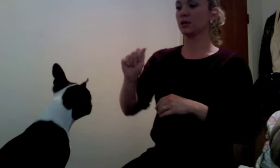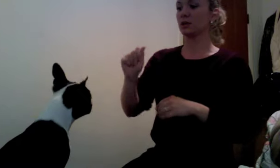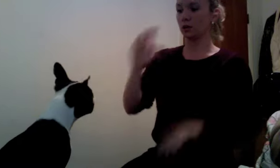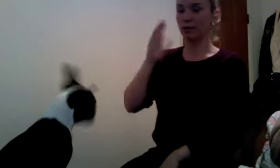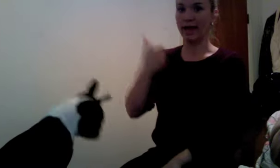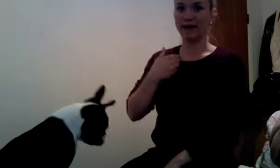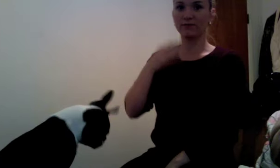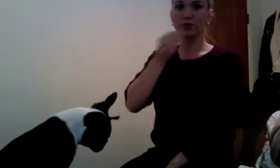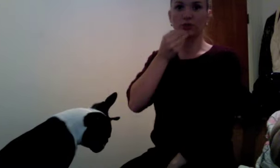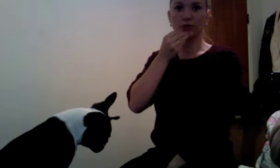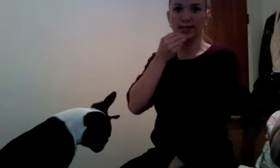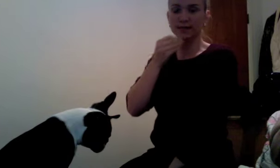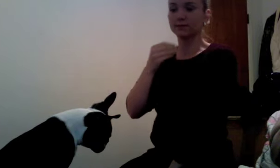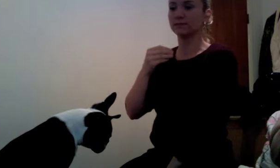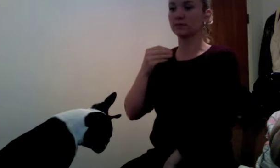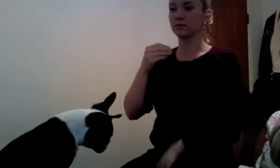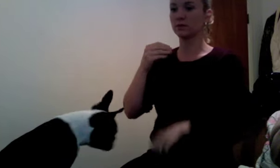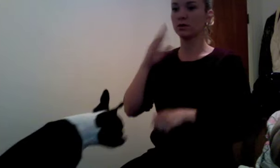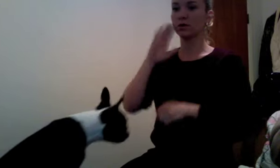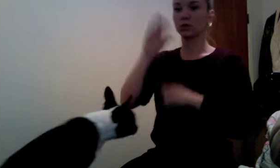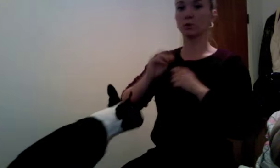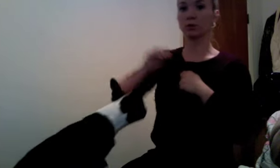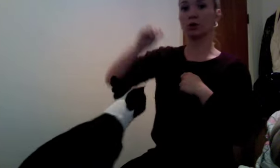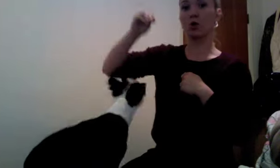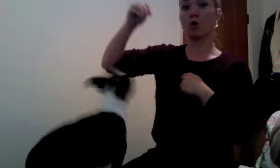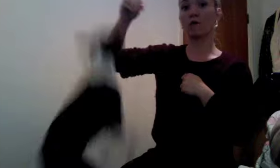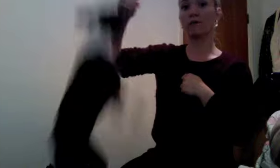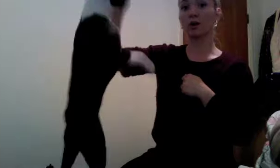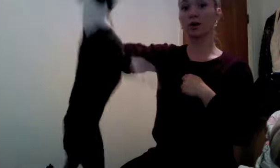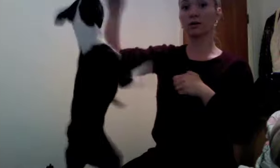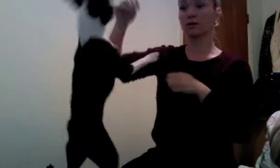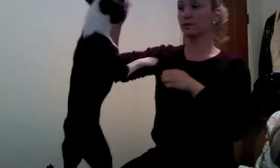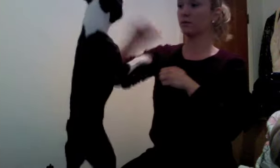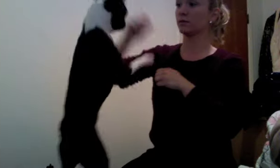You'll have the treat. You'll put it over.